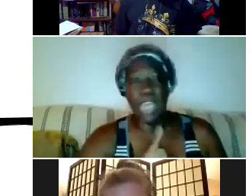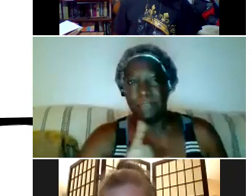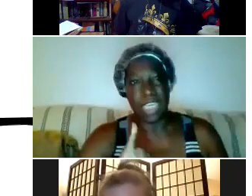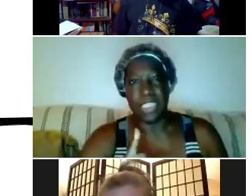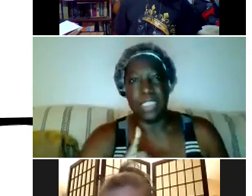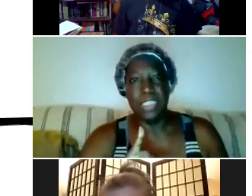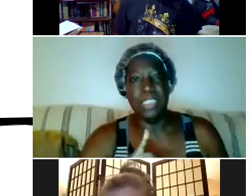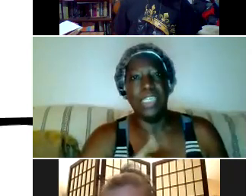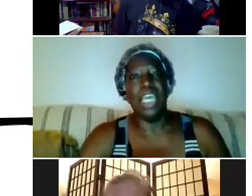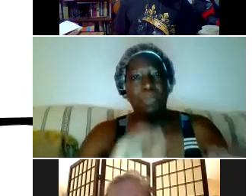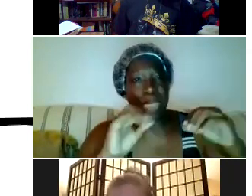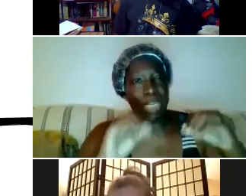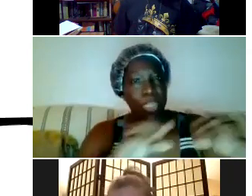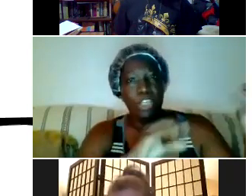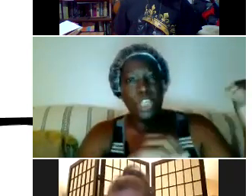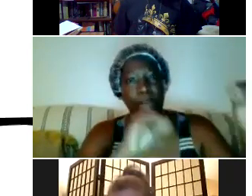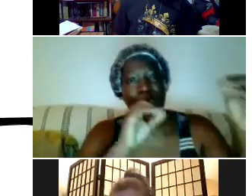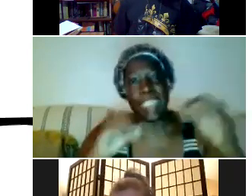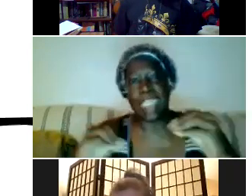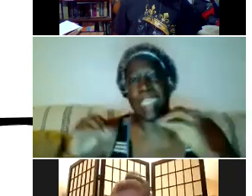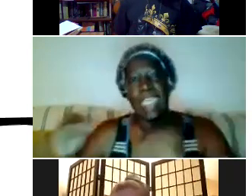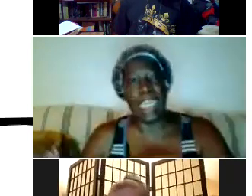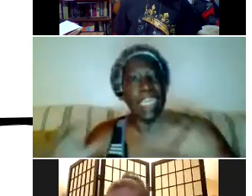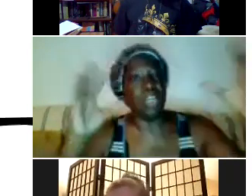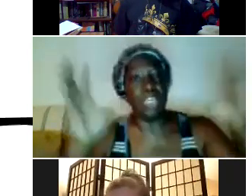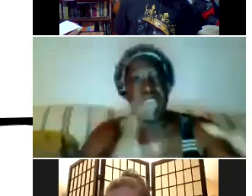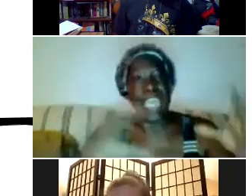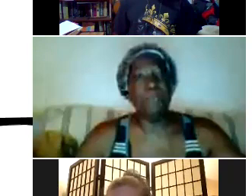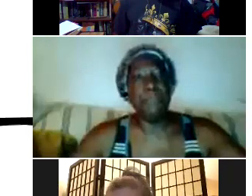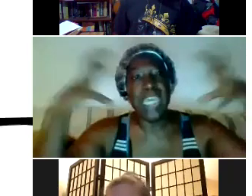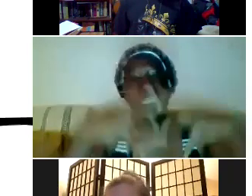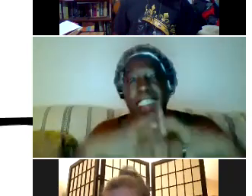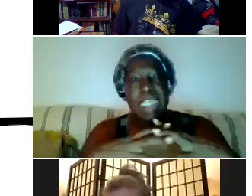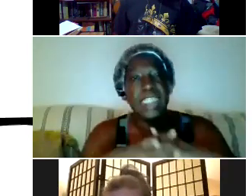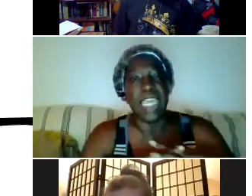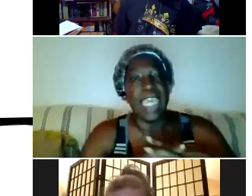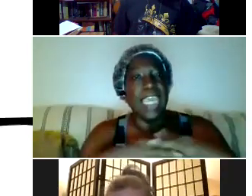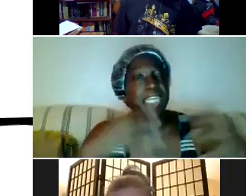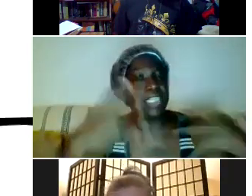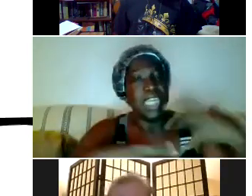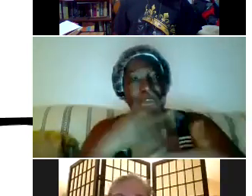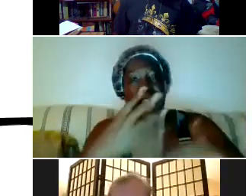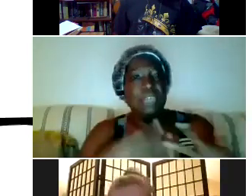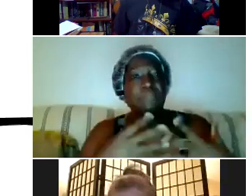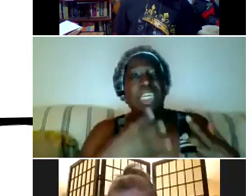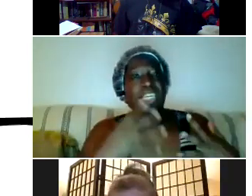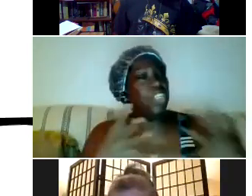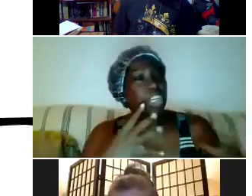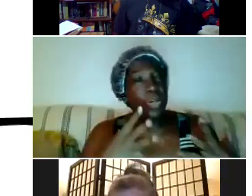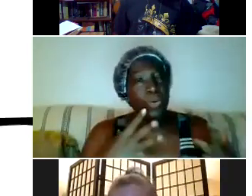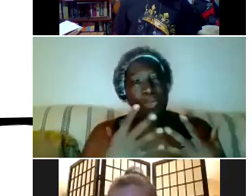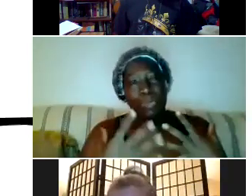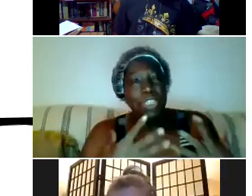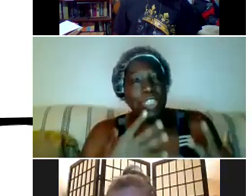they don't have S. Okay. But when you do SEE and all of that, it mixes and it kind of,